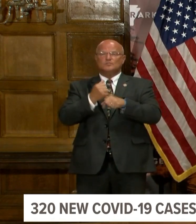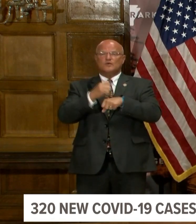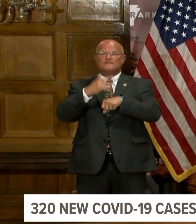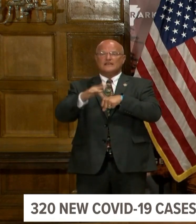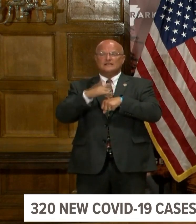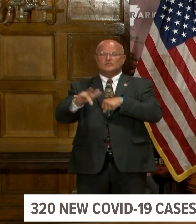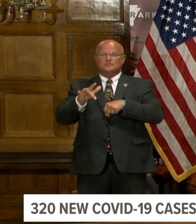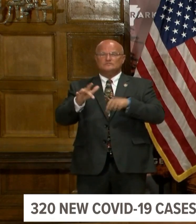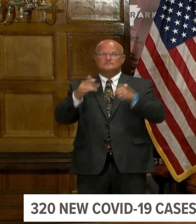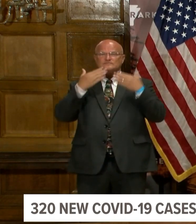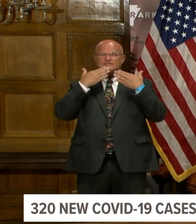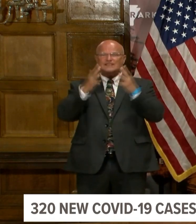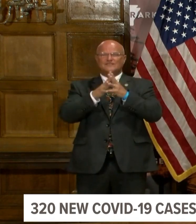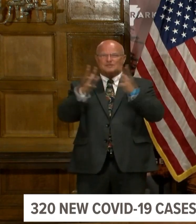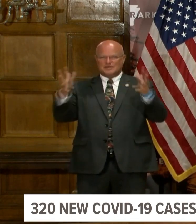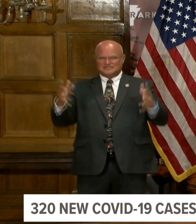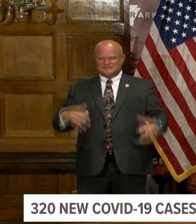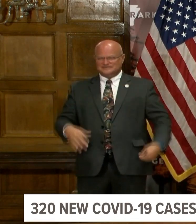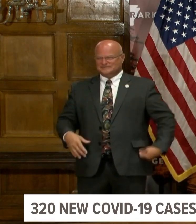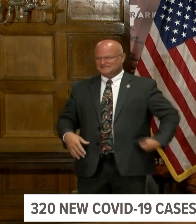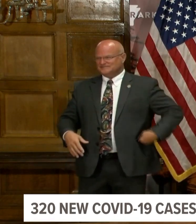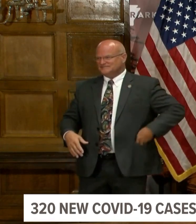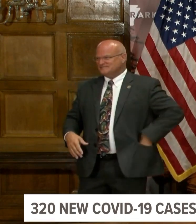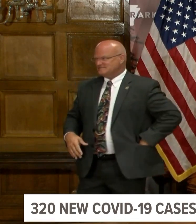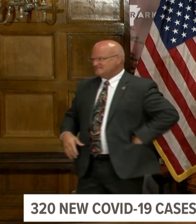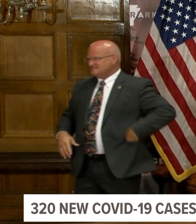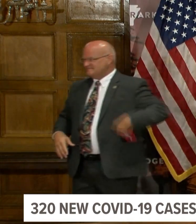available. Thank you all very much.